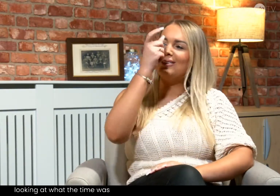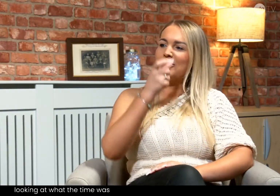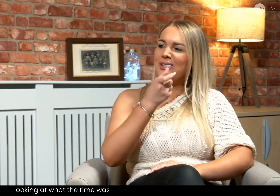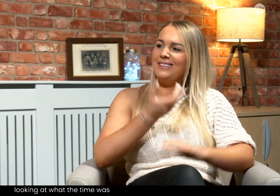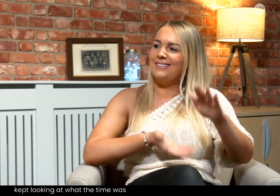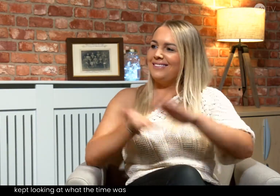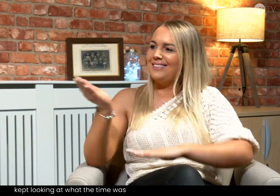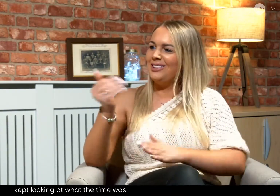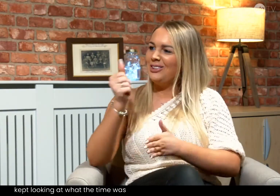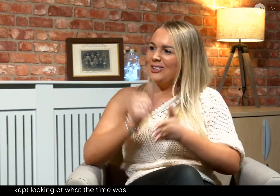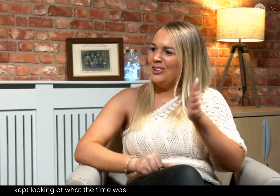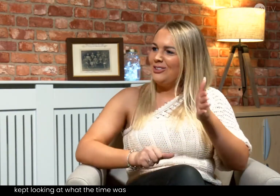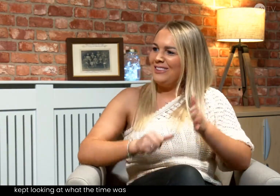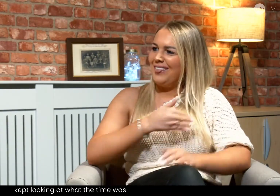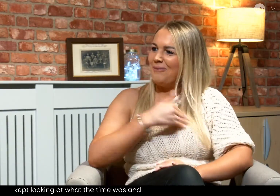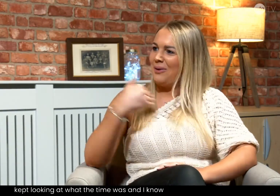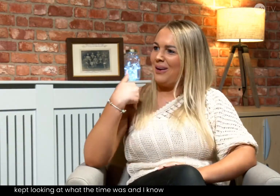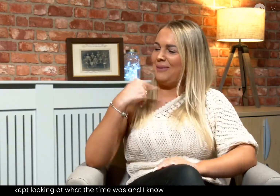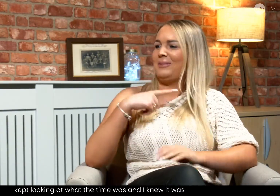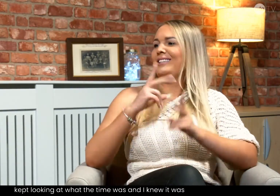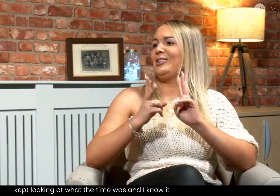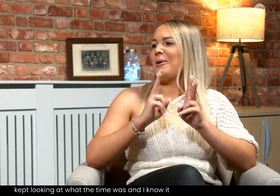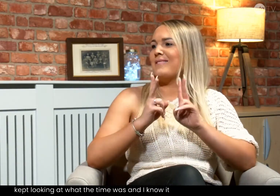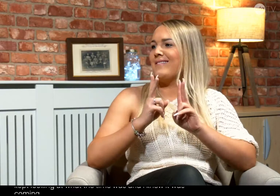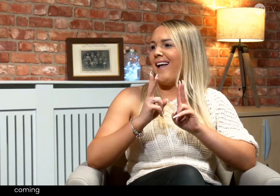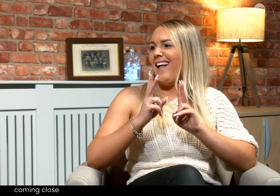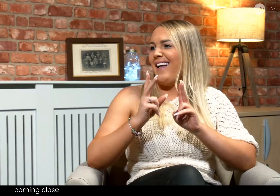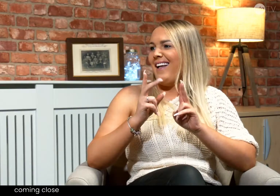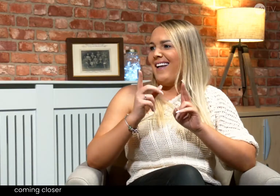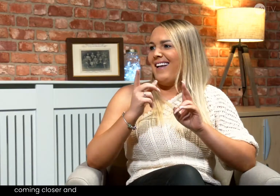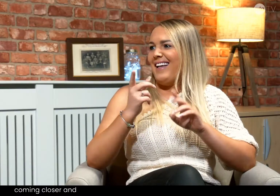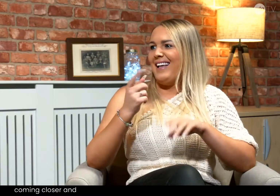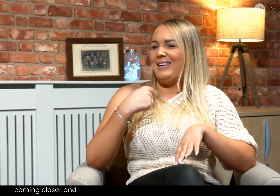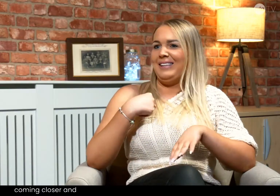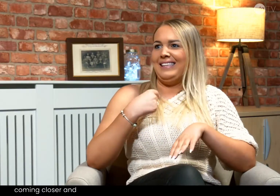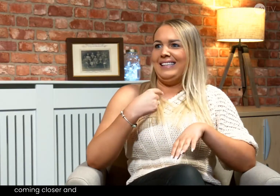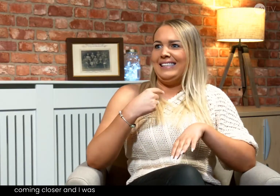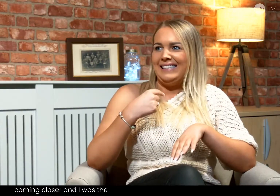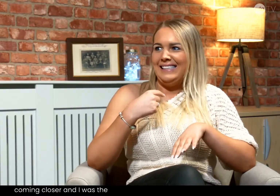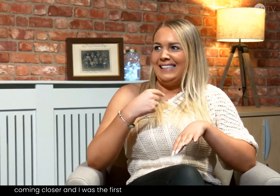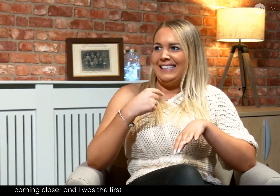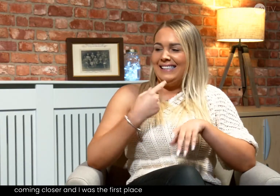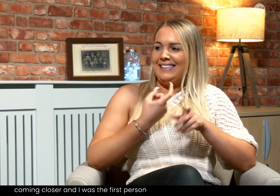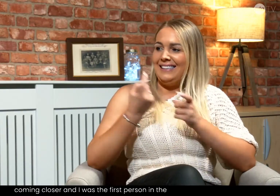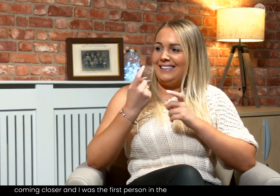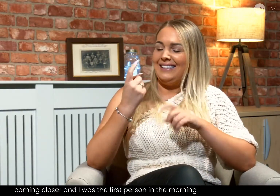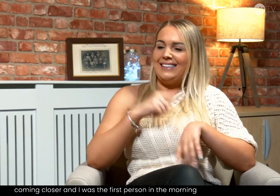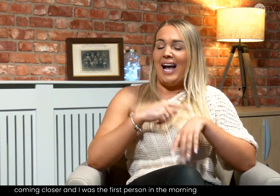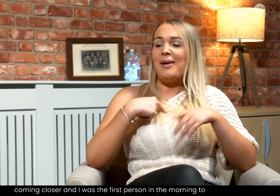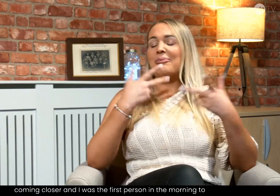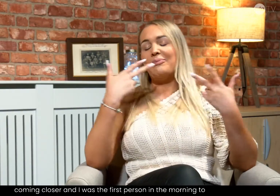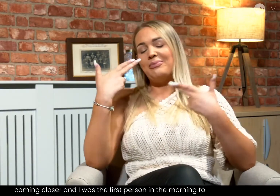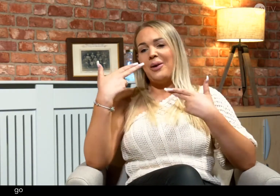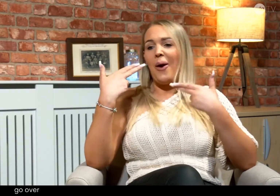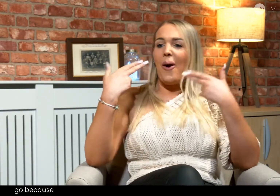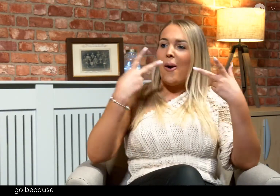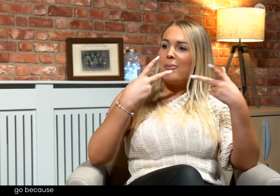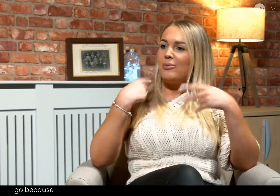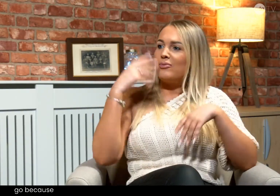And I knew it was sort of coming closer, and I was the first person in the morning to go because, and I was hoping for the interpreter to arrive as